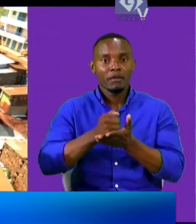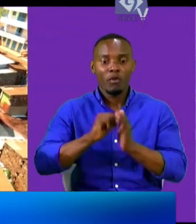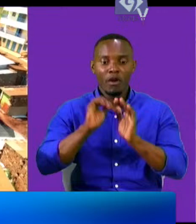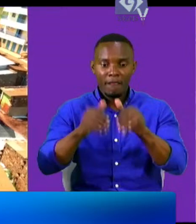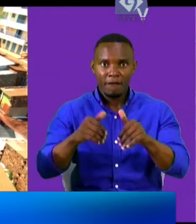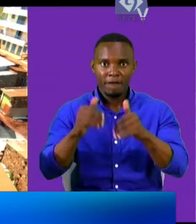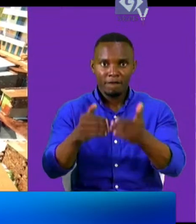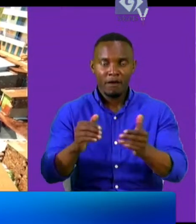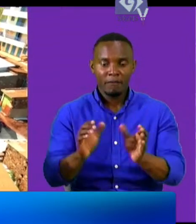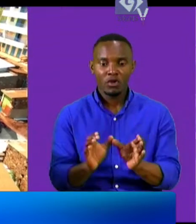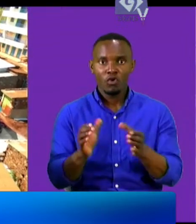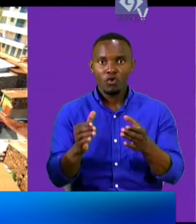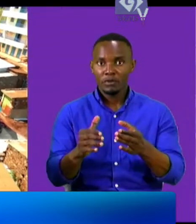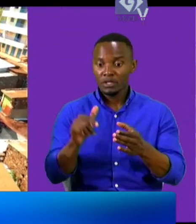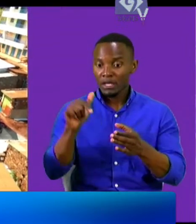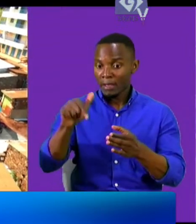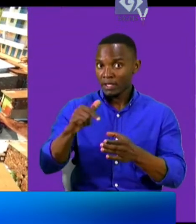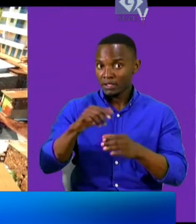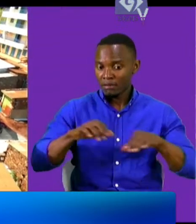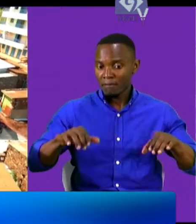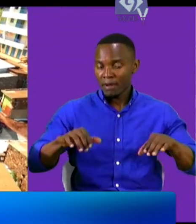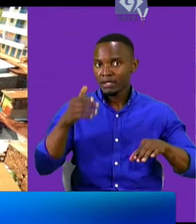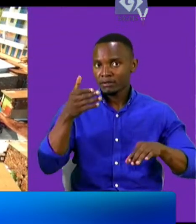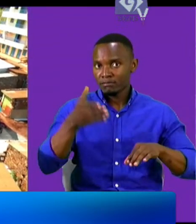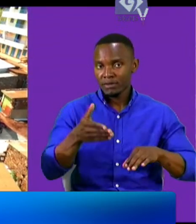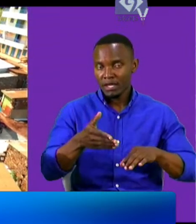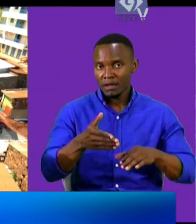with this facility being put here, is